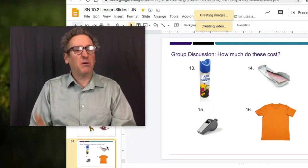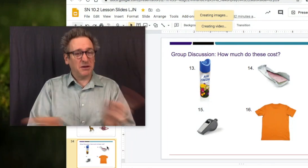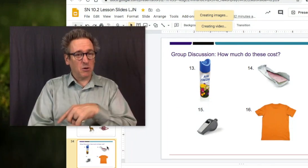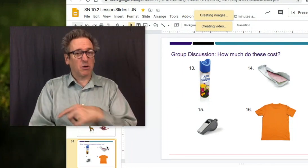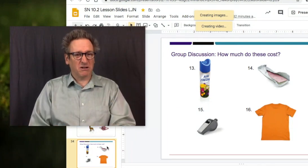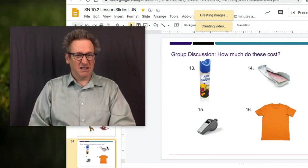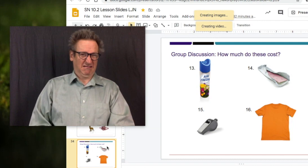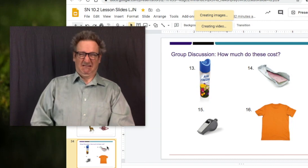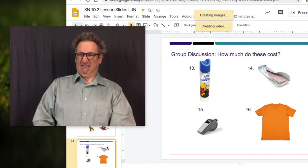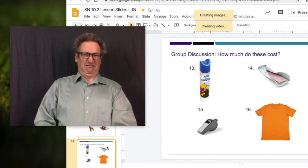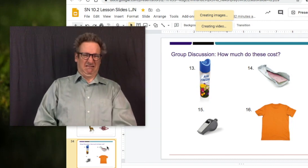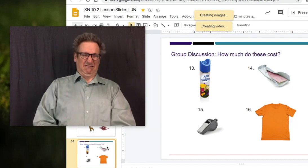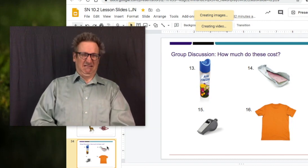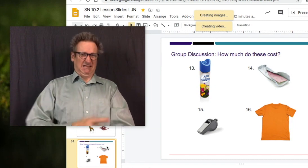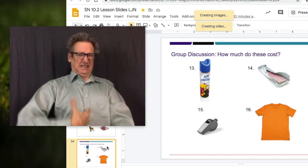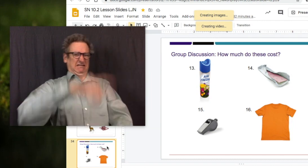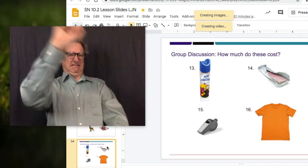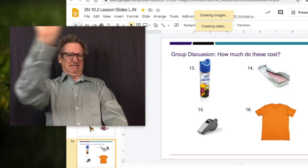normally the order is,